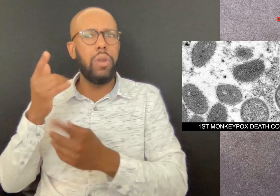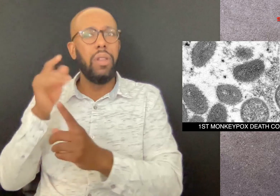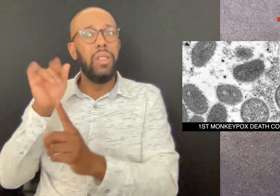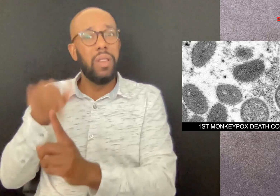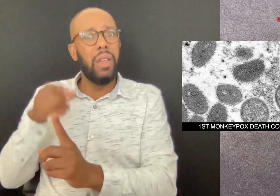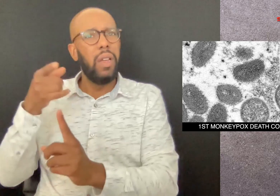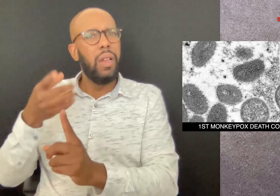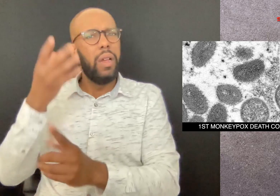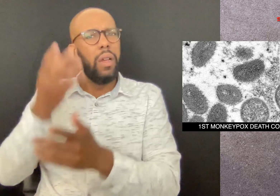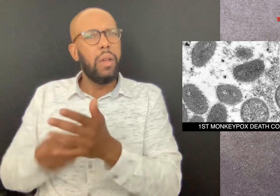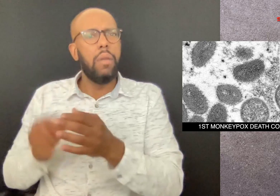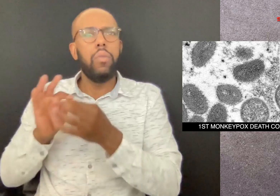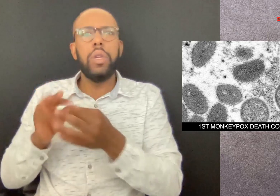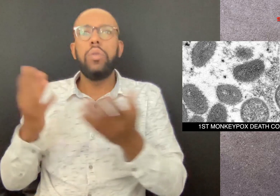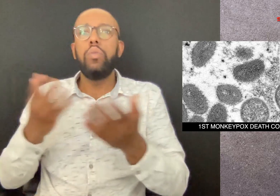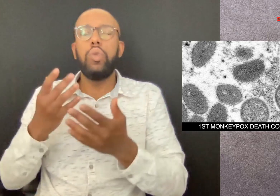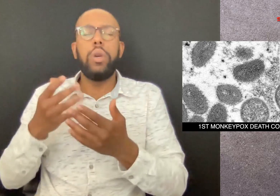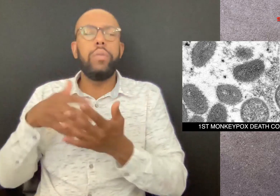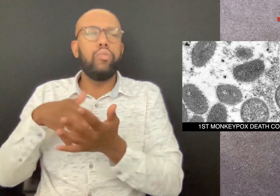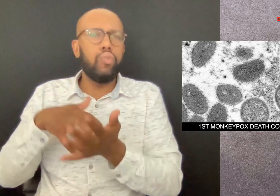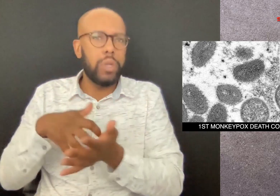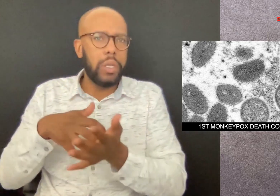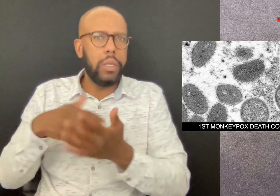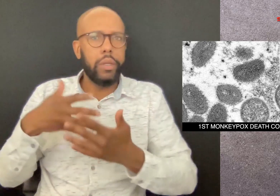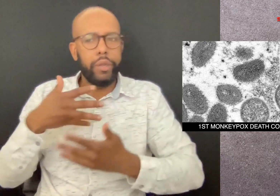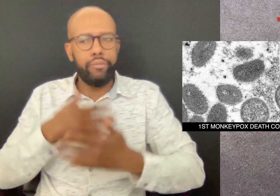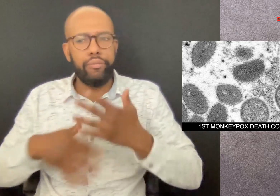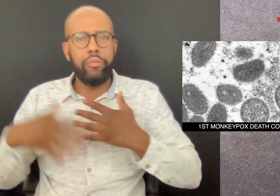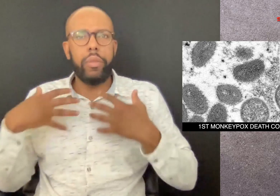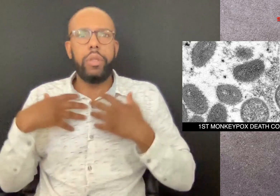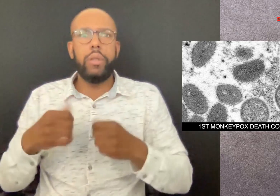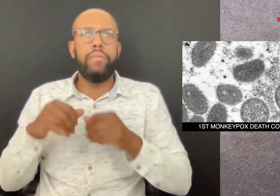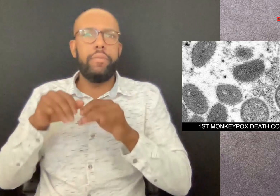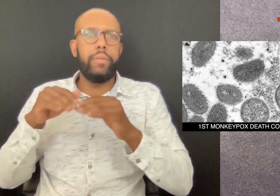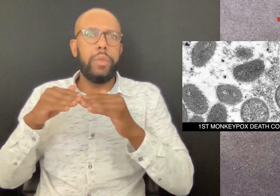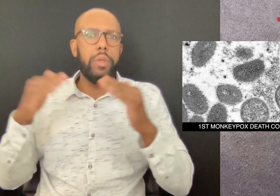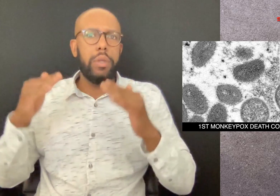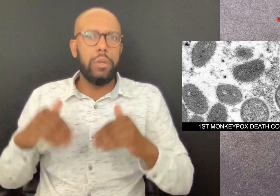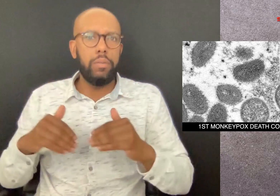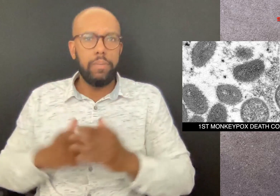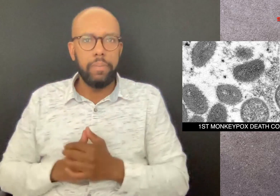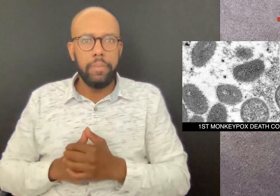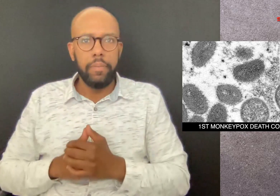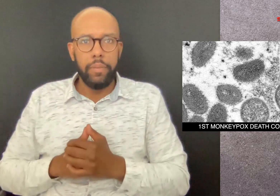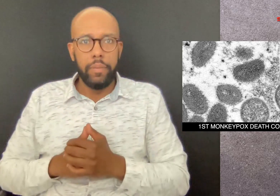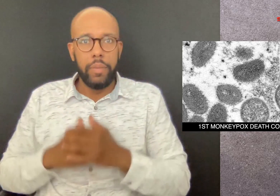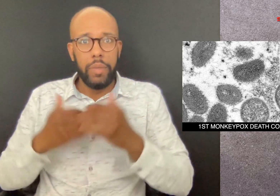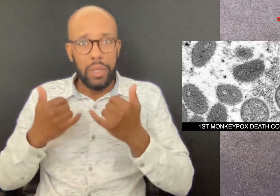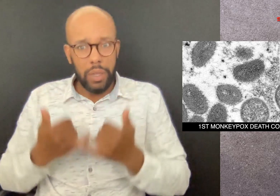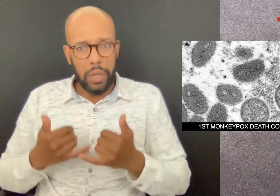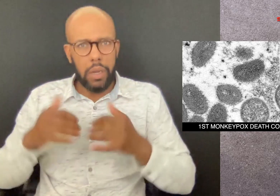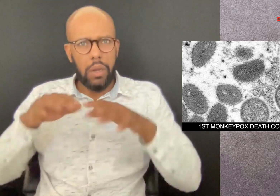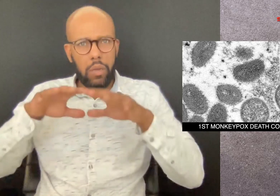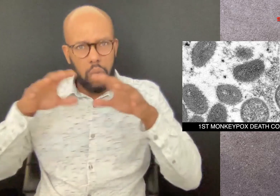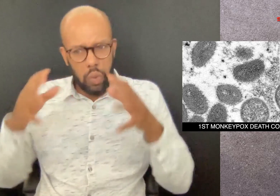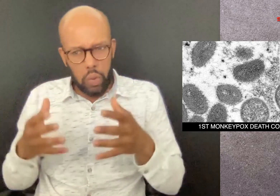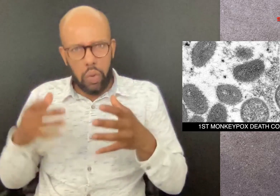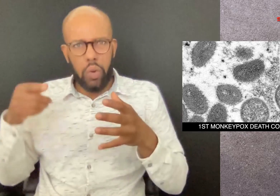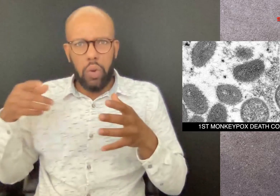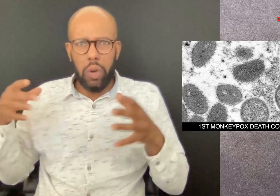weakened immune system is linked to monkeypox now global experts